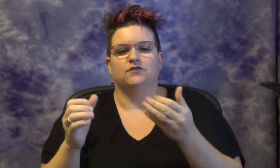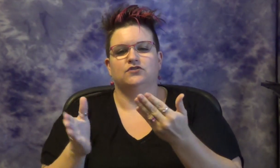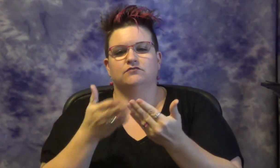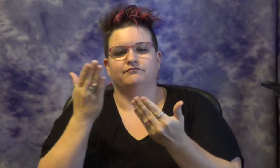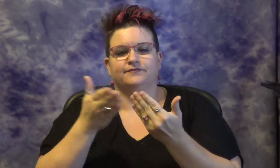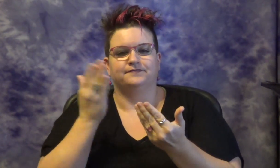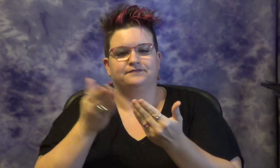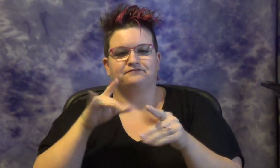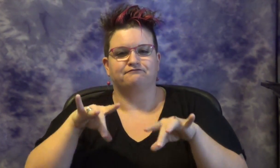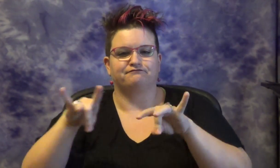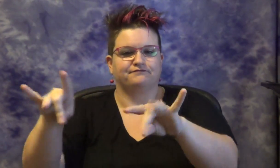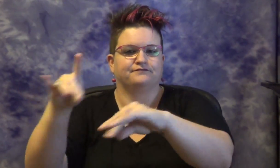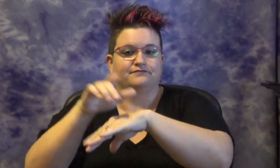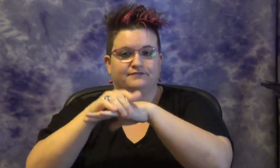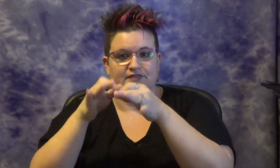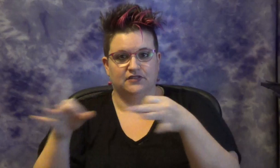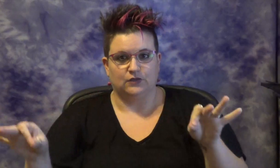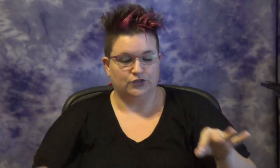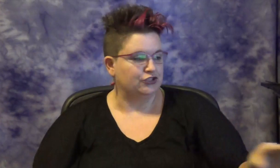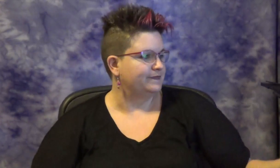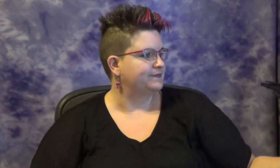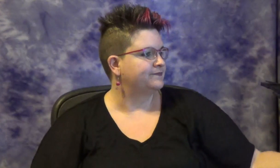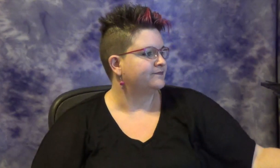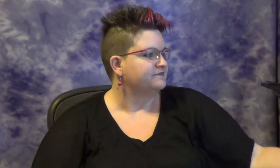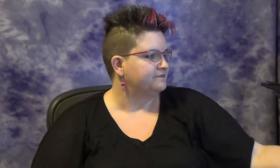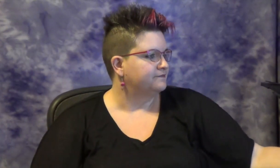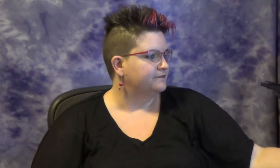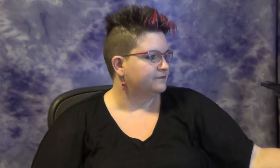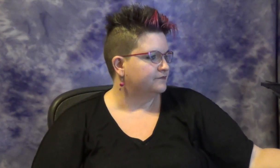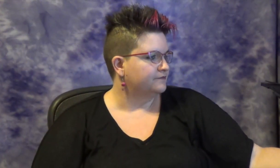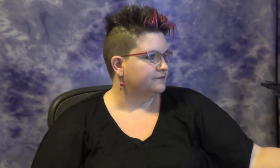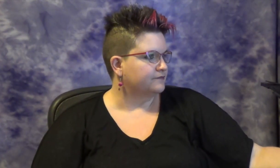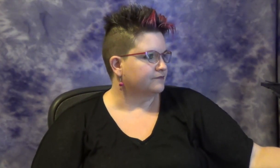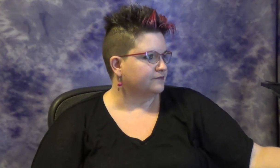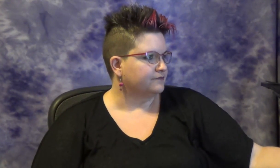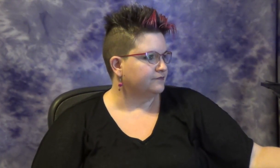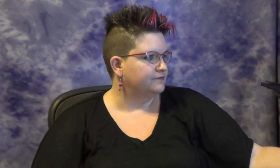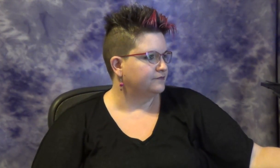English. They thought it would be easier for them to actually acquire the language that way.